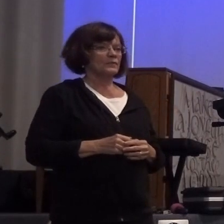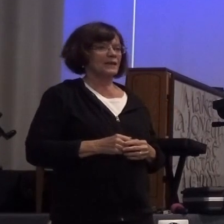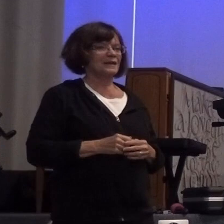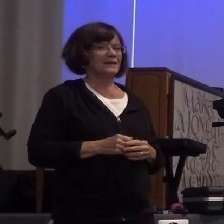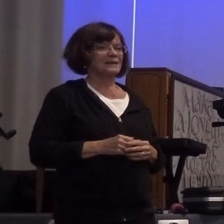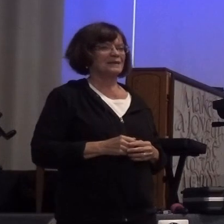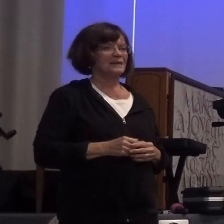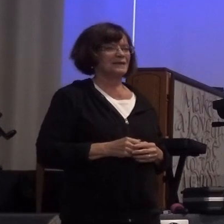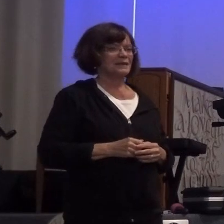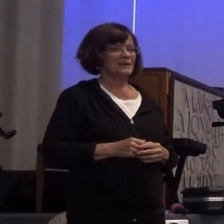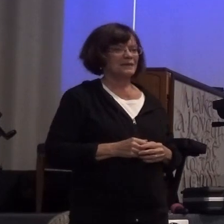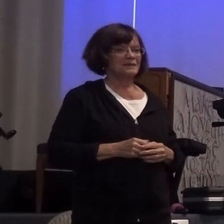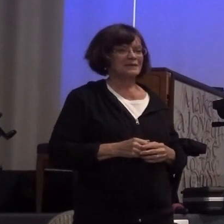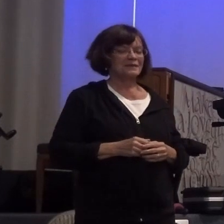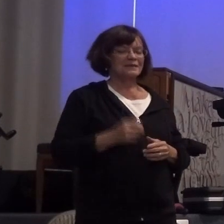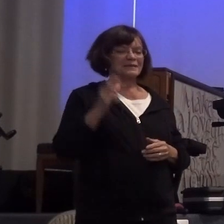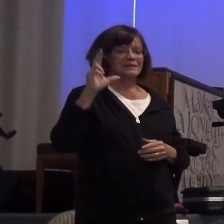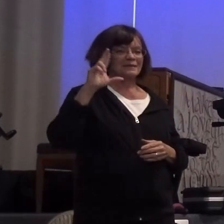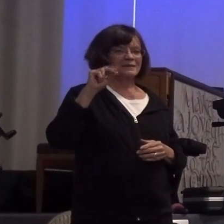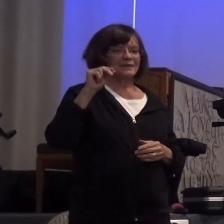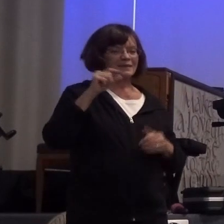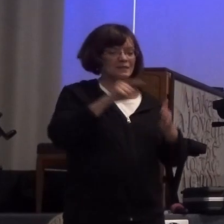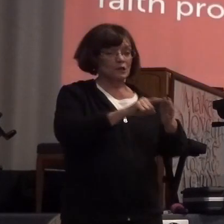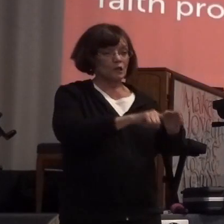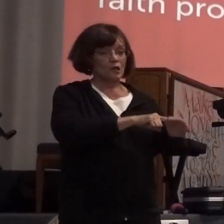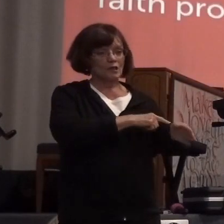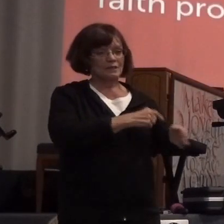Bless Russ, it was an awesome sermon this morning, wasn't it?